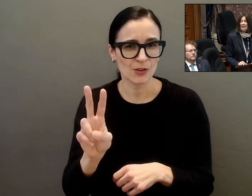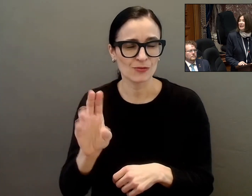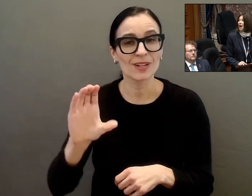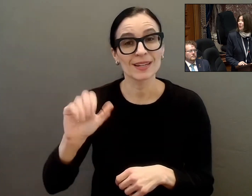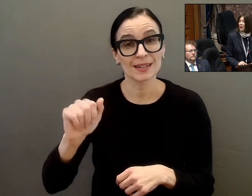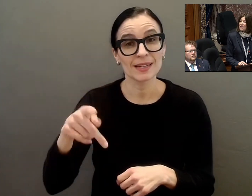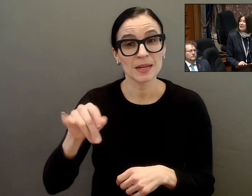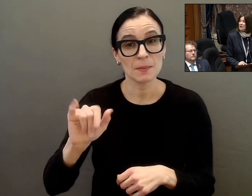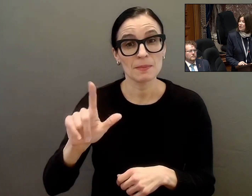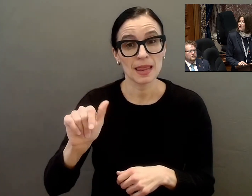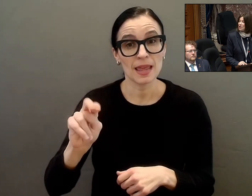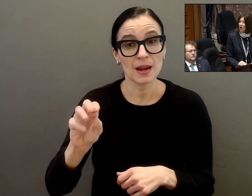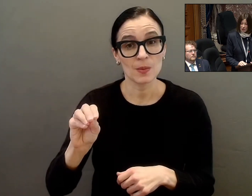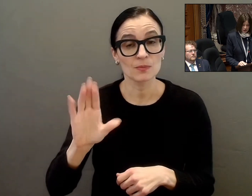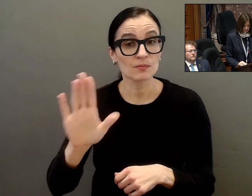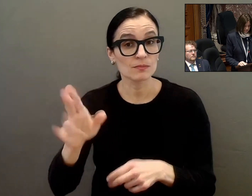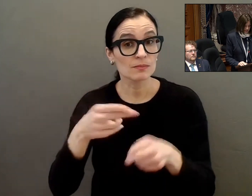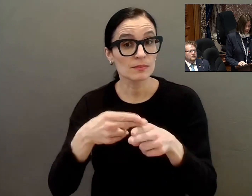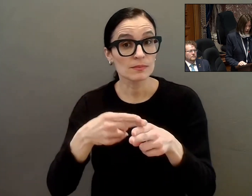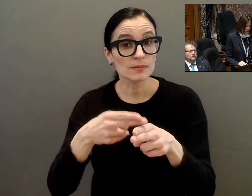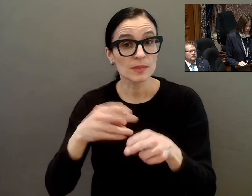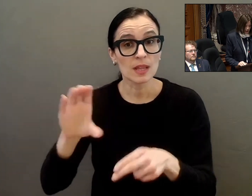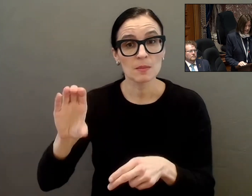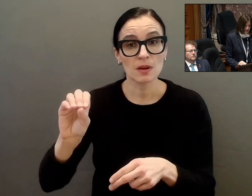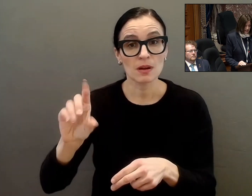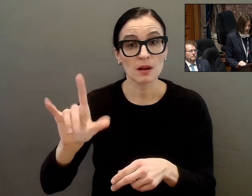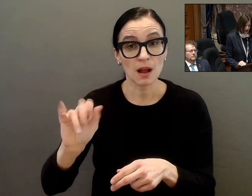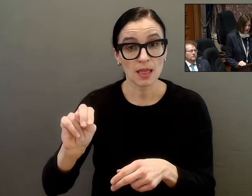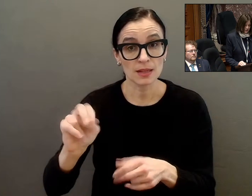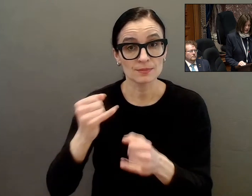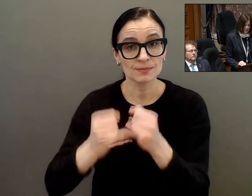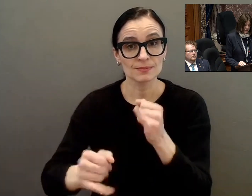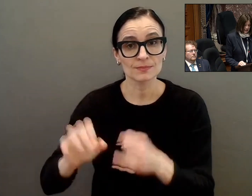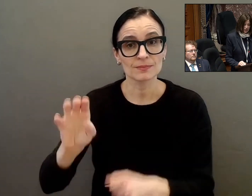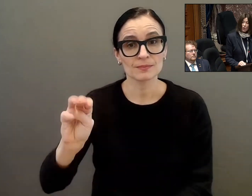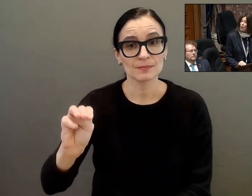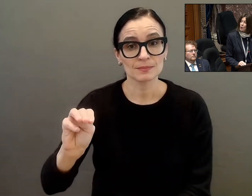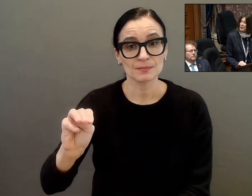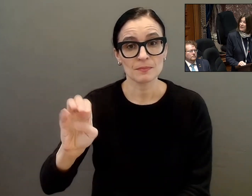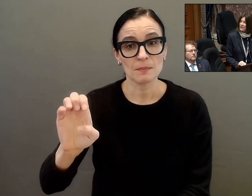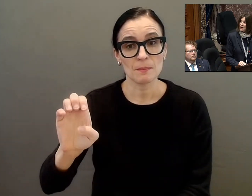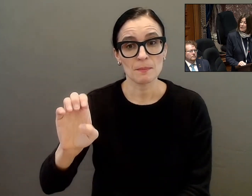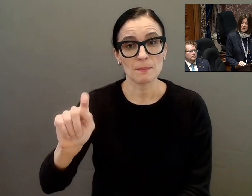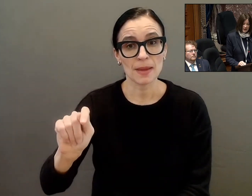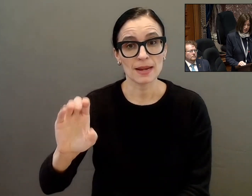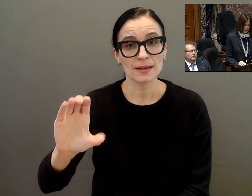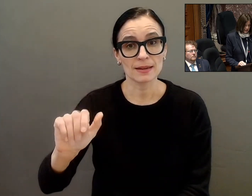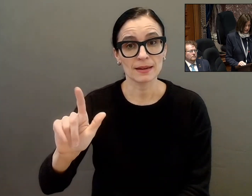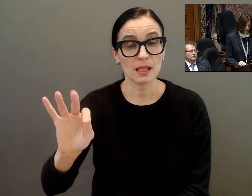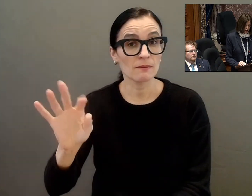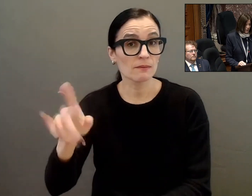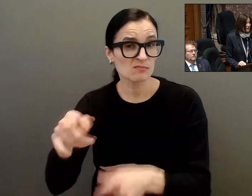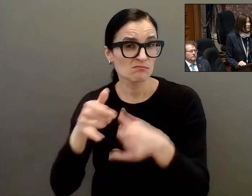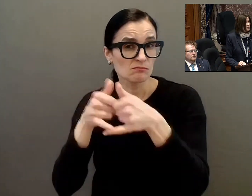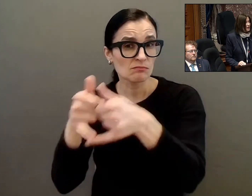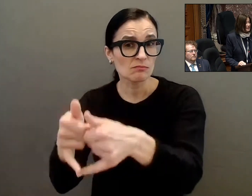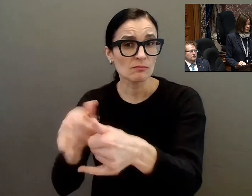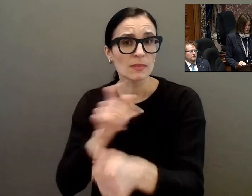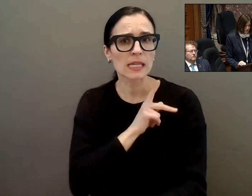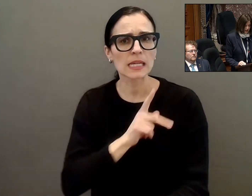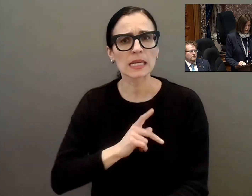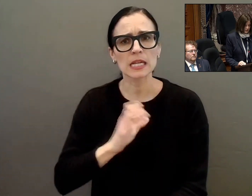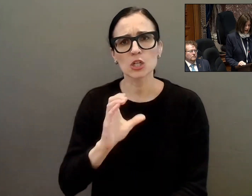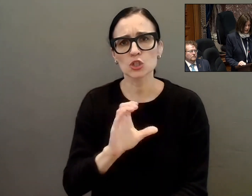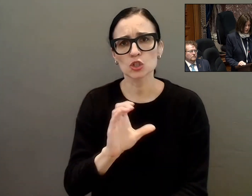Medal, a well-deserved honour. Colin is a highly respected corporate affairs specialist with an